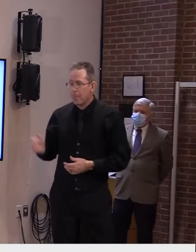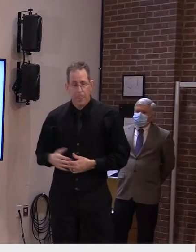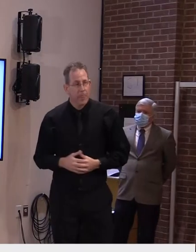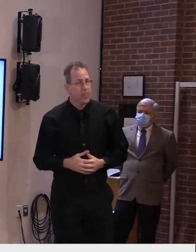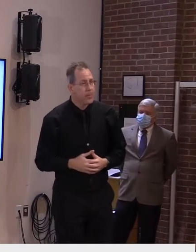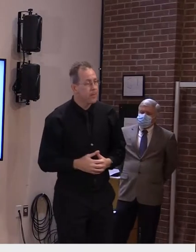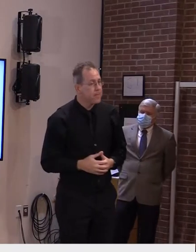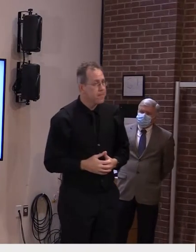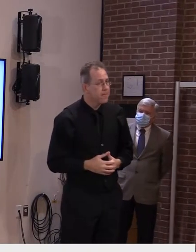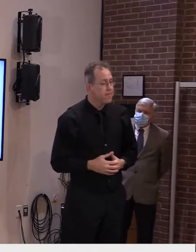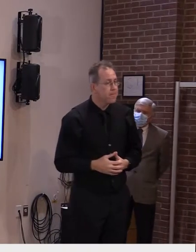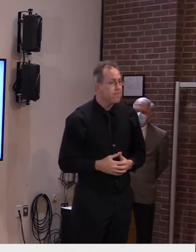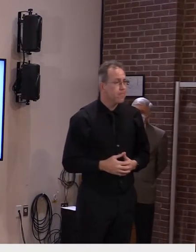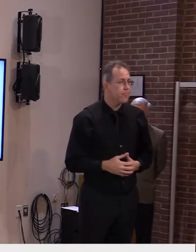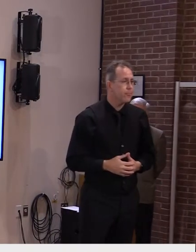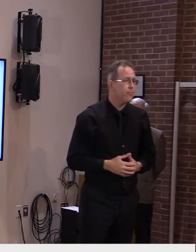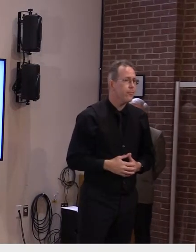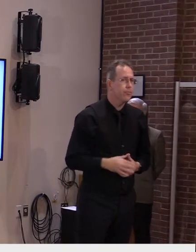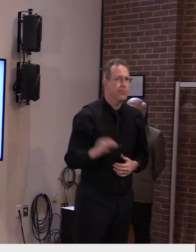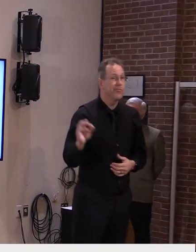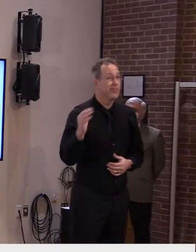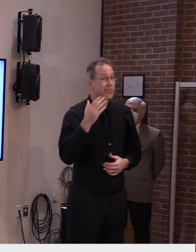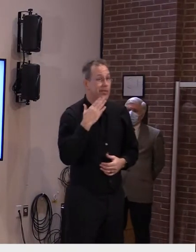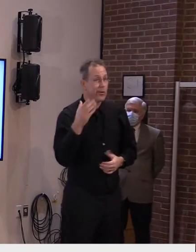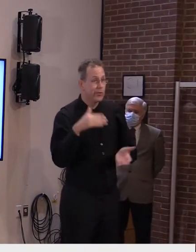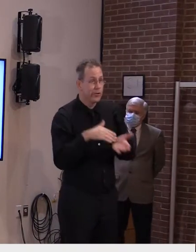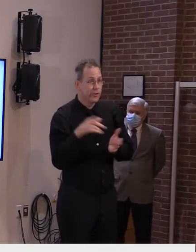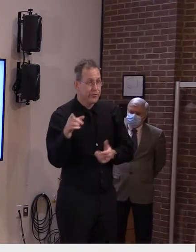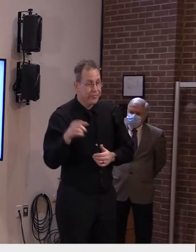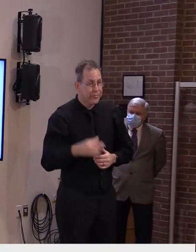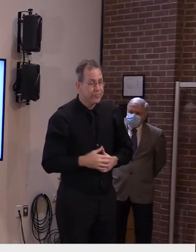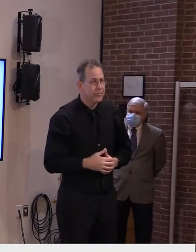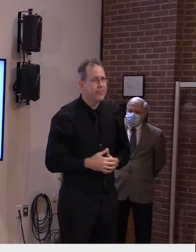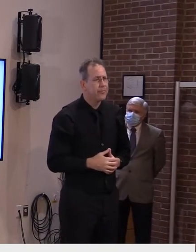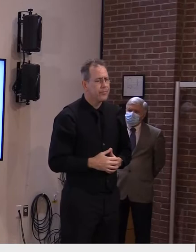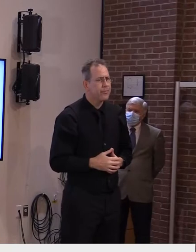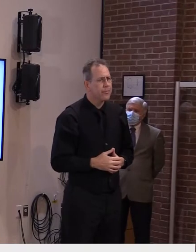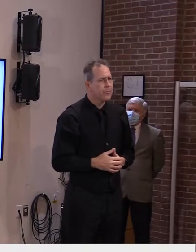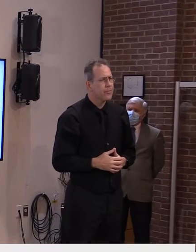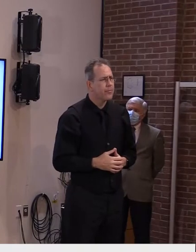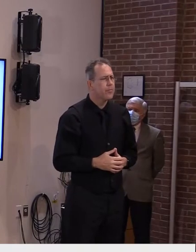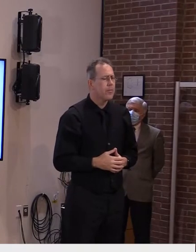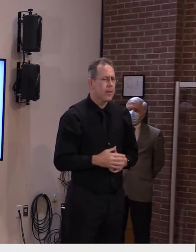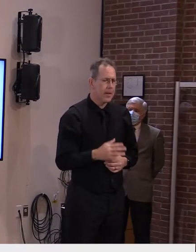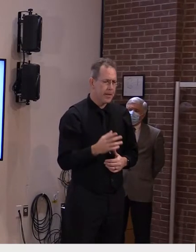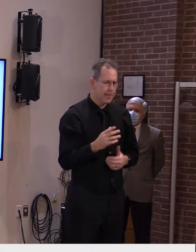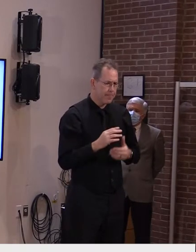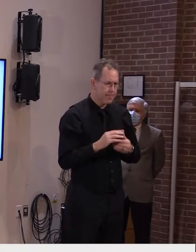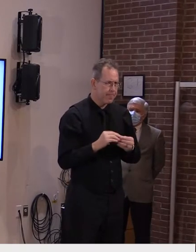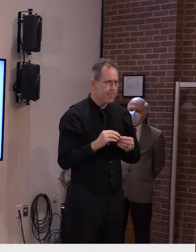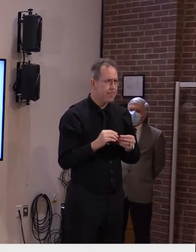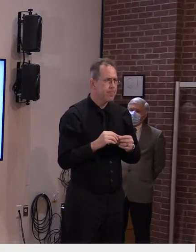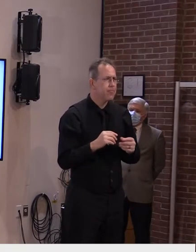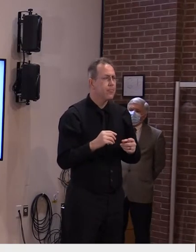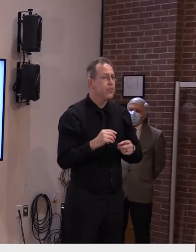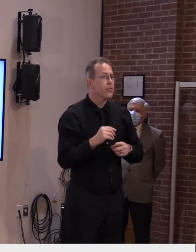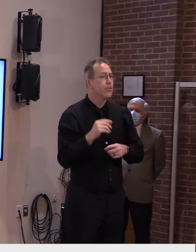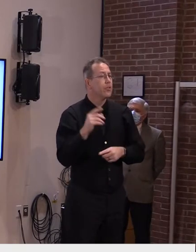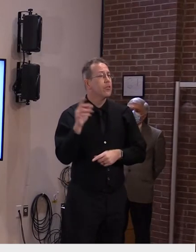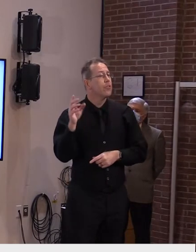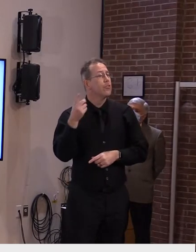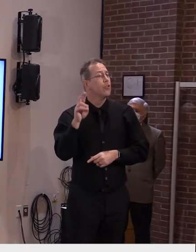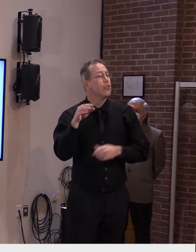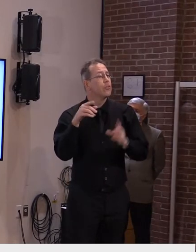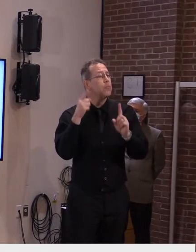Thank you, Dr. Levine, and thanks, Peter. I just wanted to put an example for Dr. Levine's point that he made. On Thanksgiving Day itself this